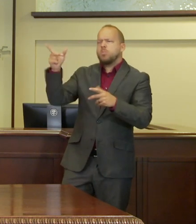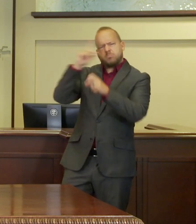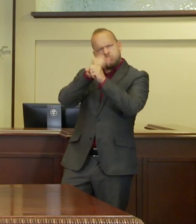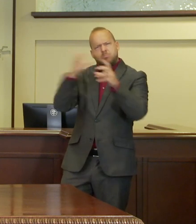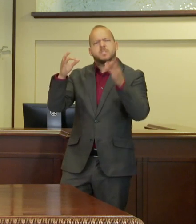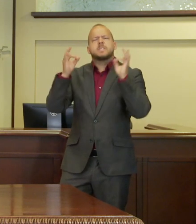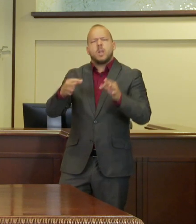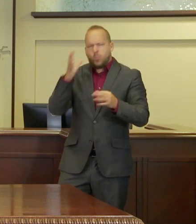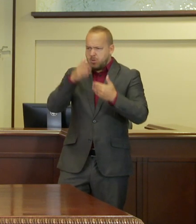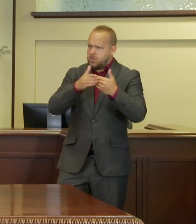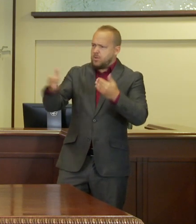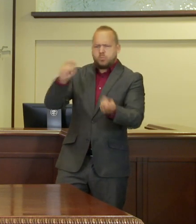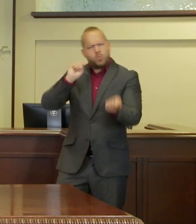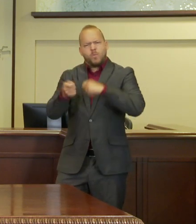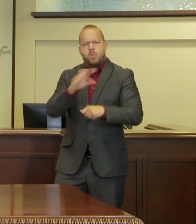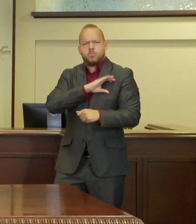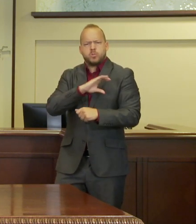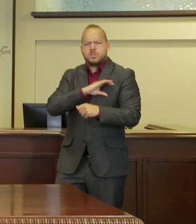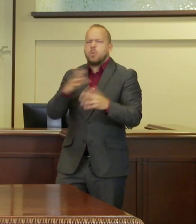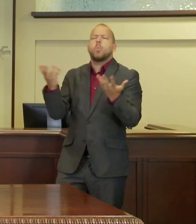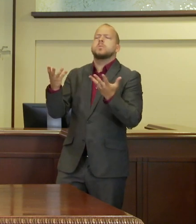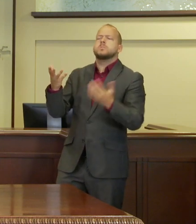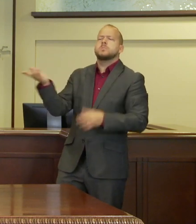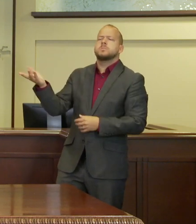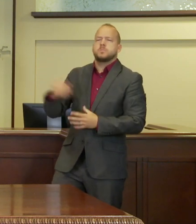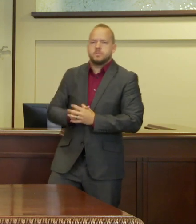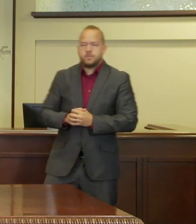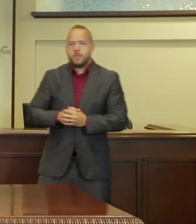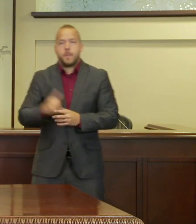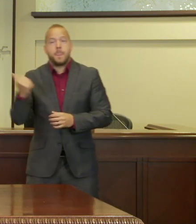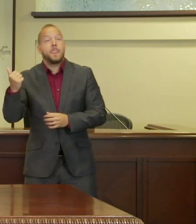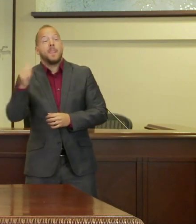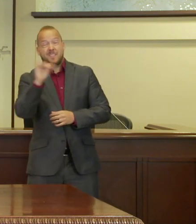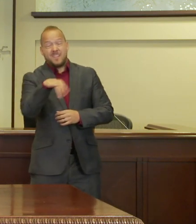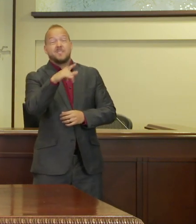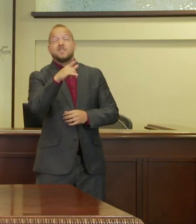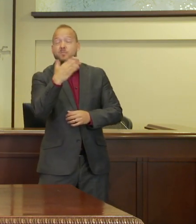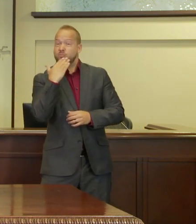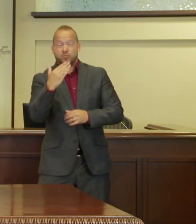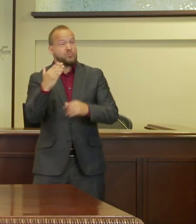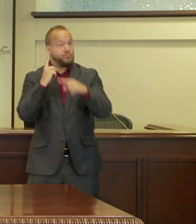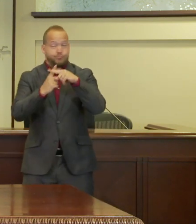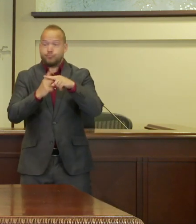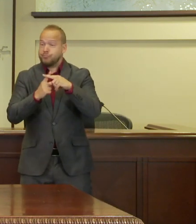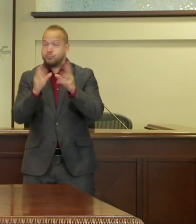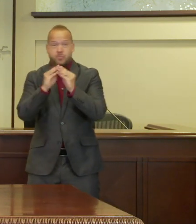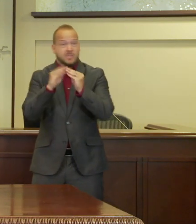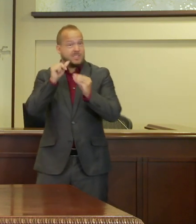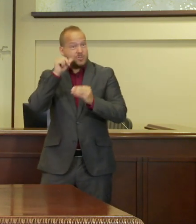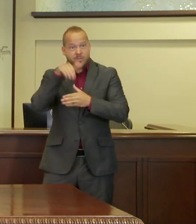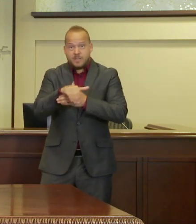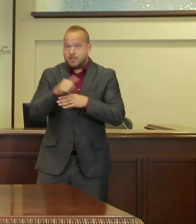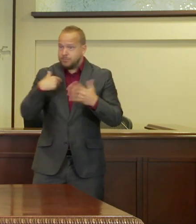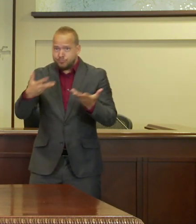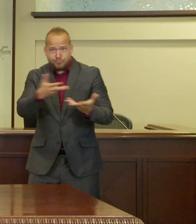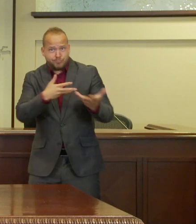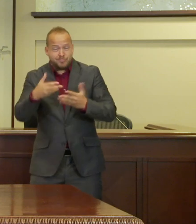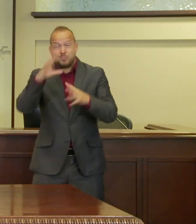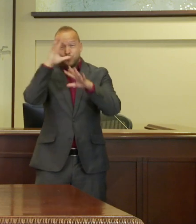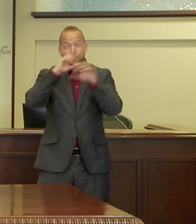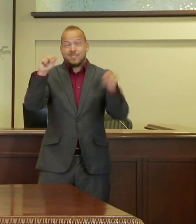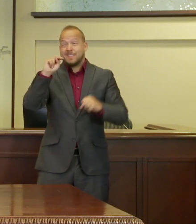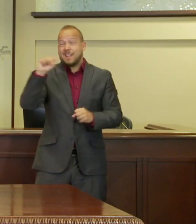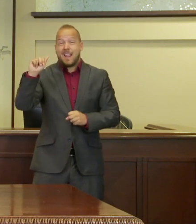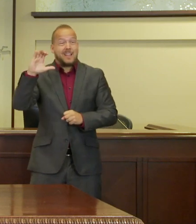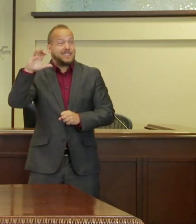forward after that meeting? That was a great and very positive forum last night. The president of the NAACP, the president of